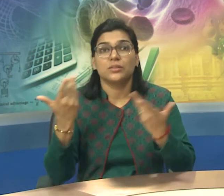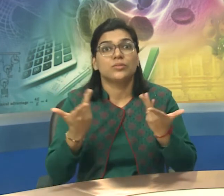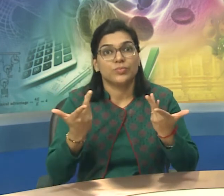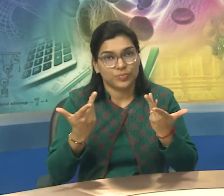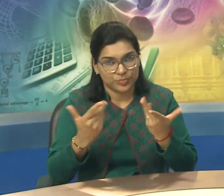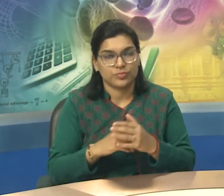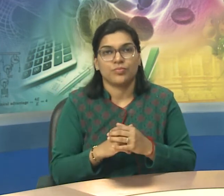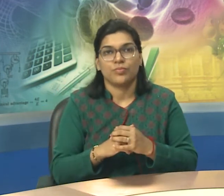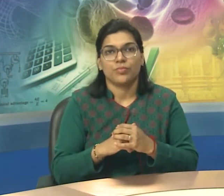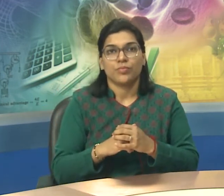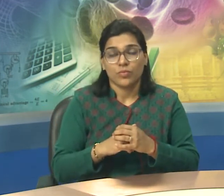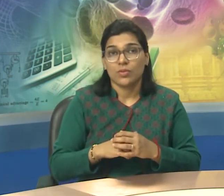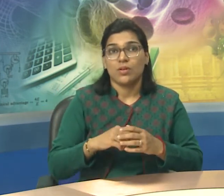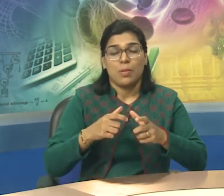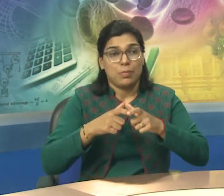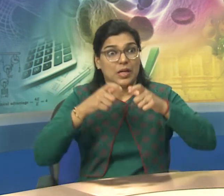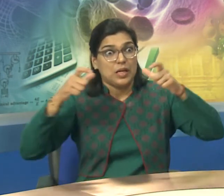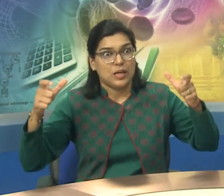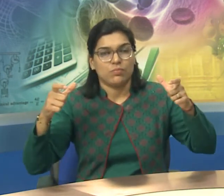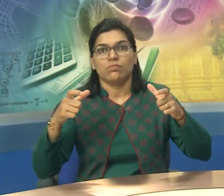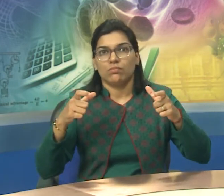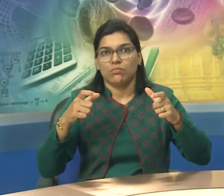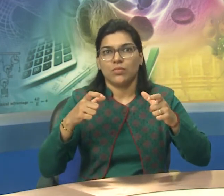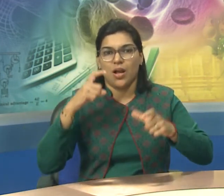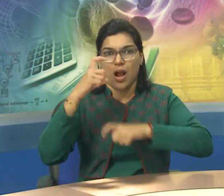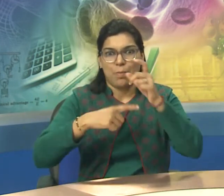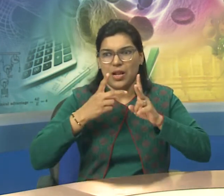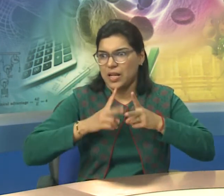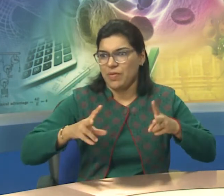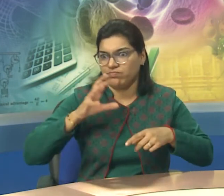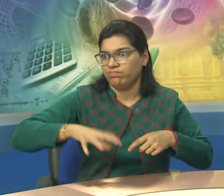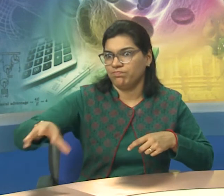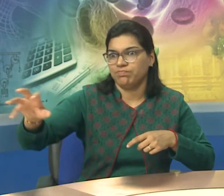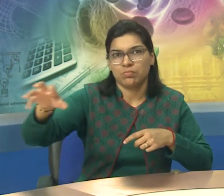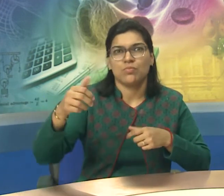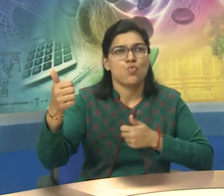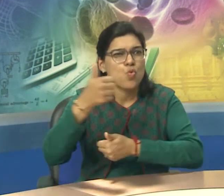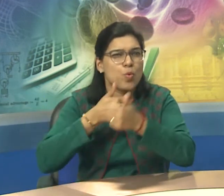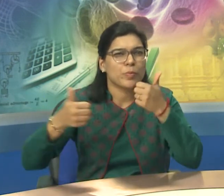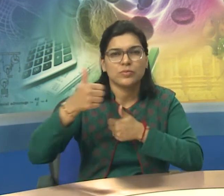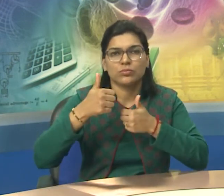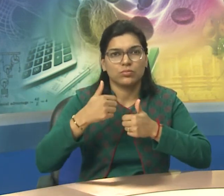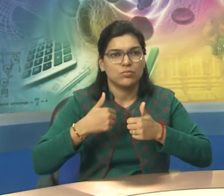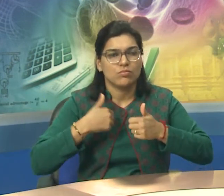best use of financial resources. There is a large amount of